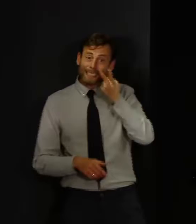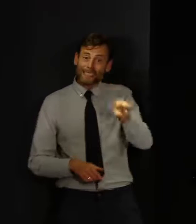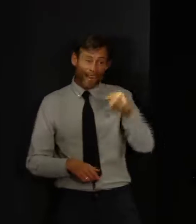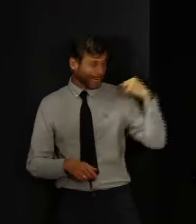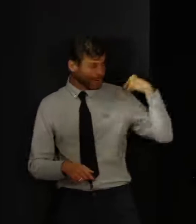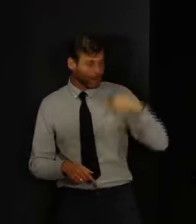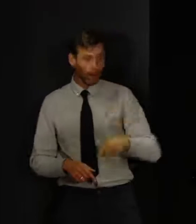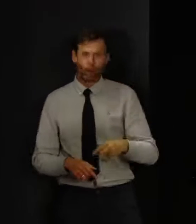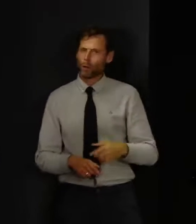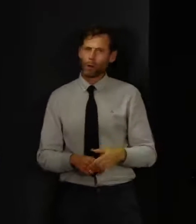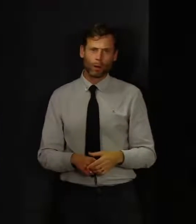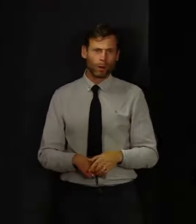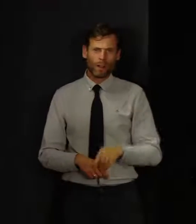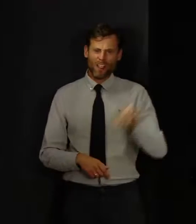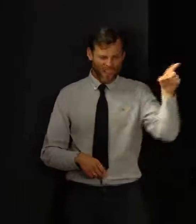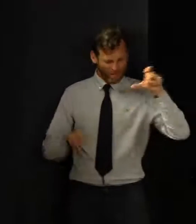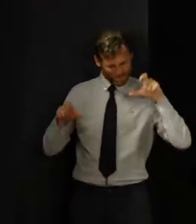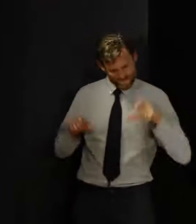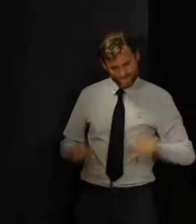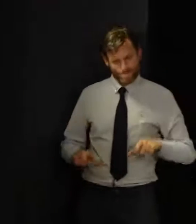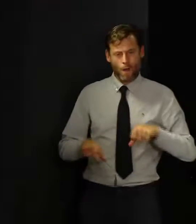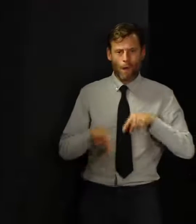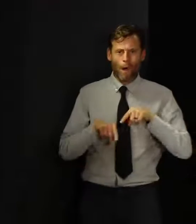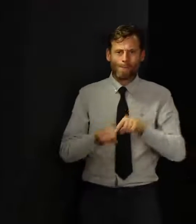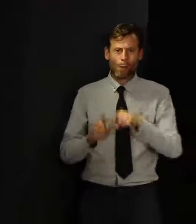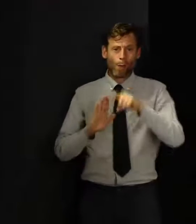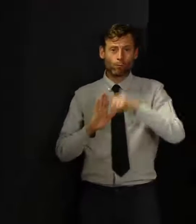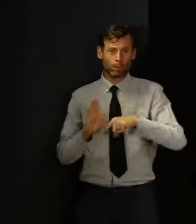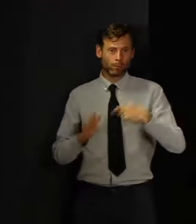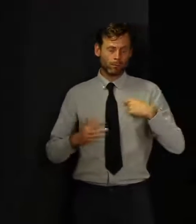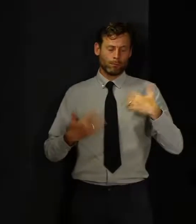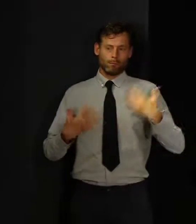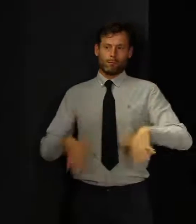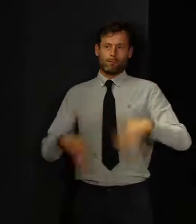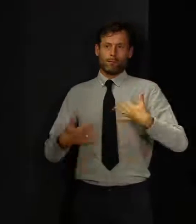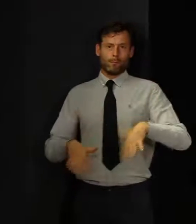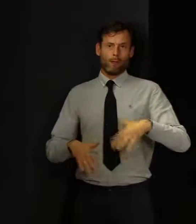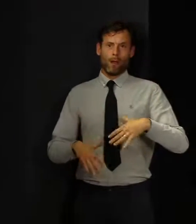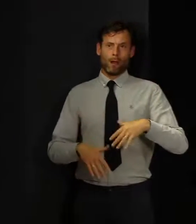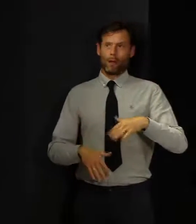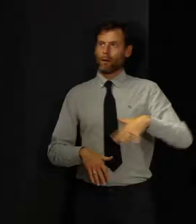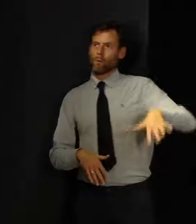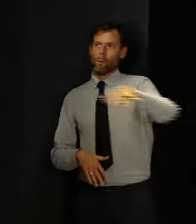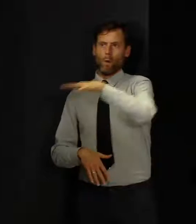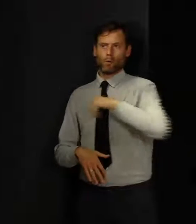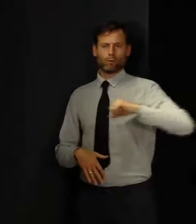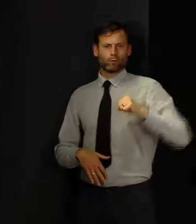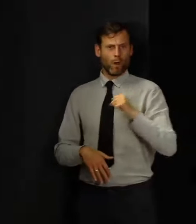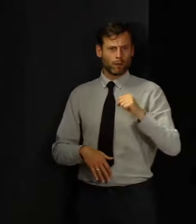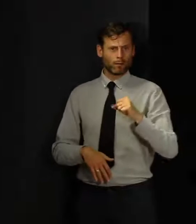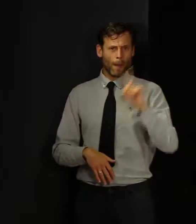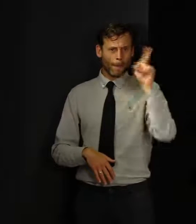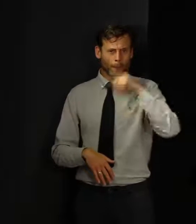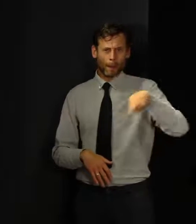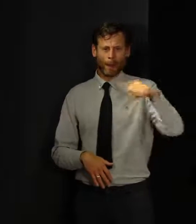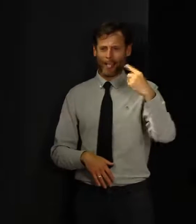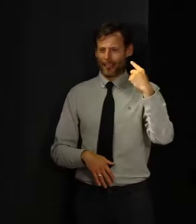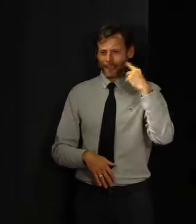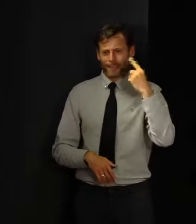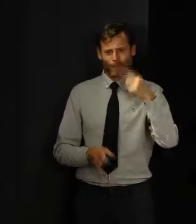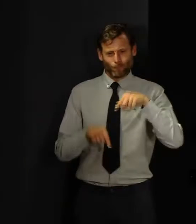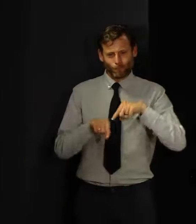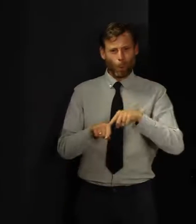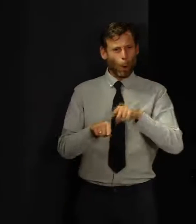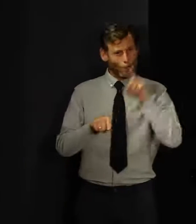relation to very, very difficult restrictions that certainly I, as the Justice Secretary, would never have thought I would see in my lifetime. So the vast majority